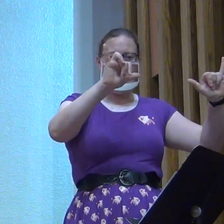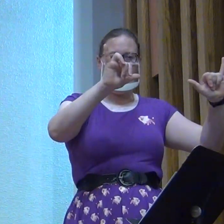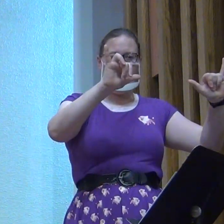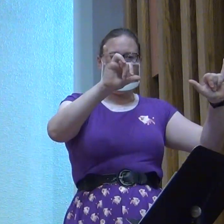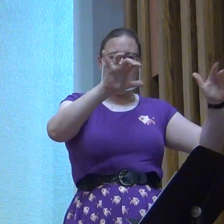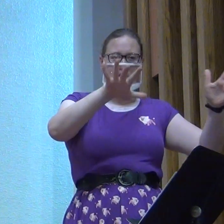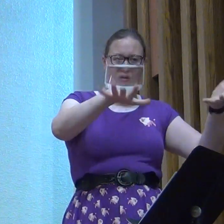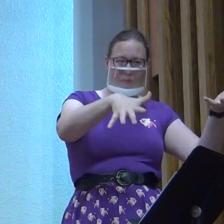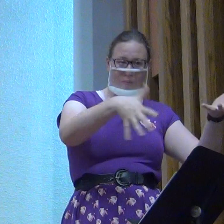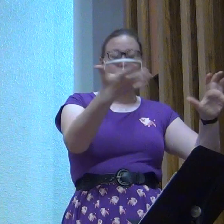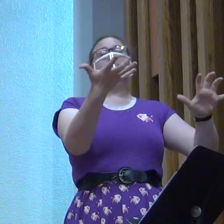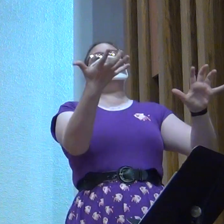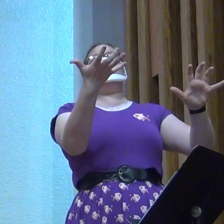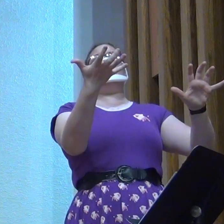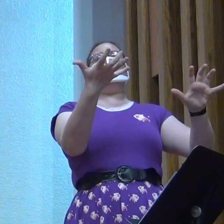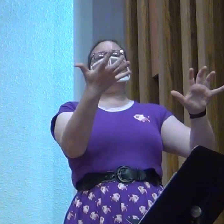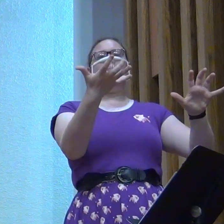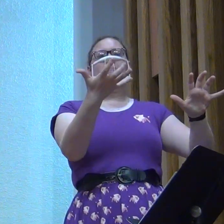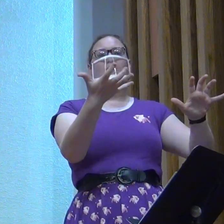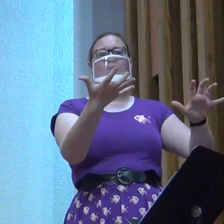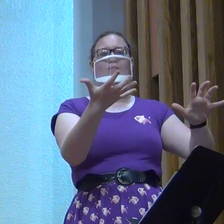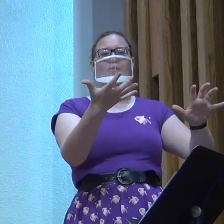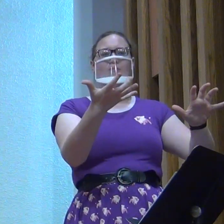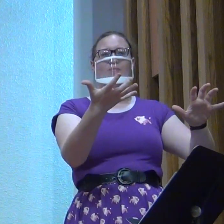end, a grinding halt.